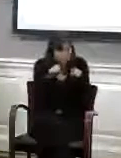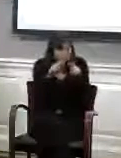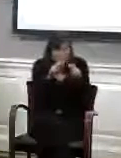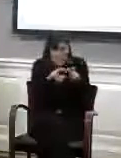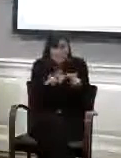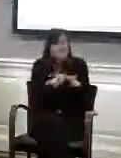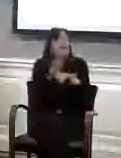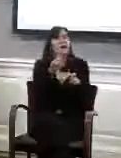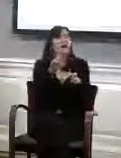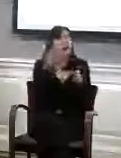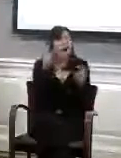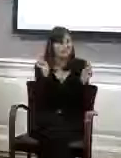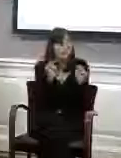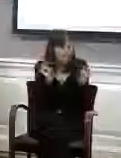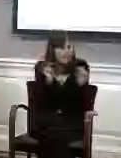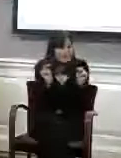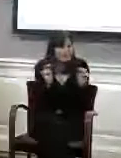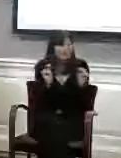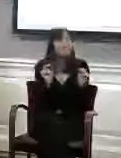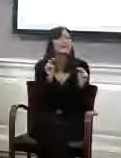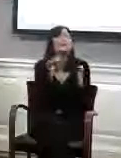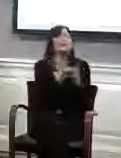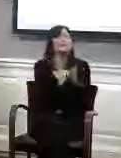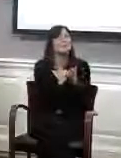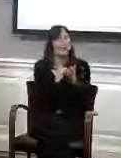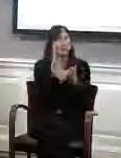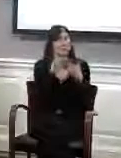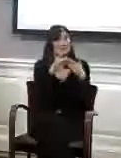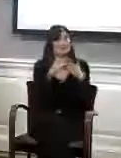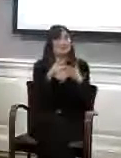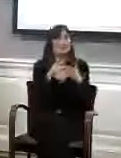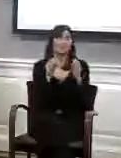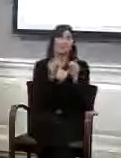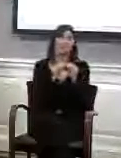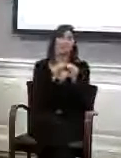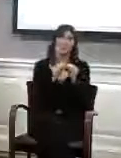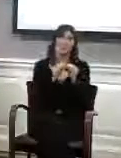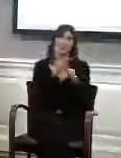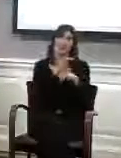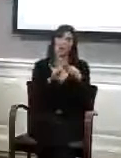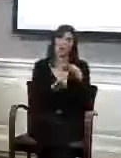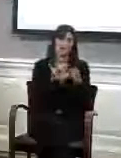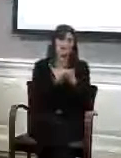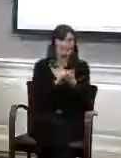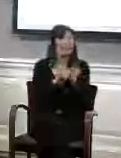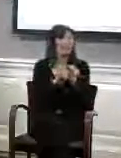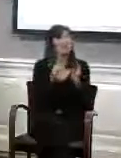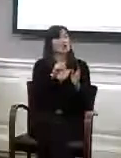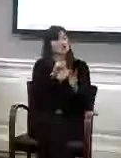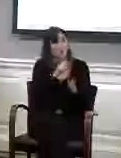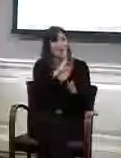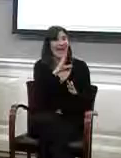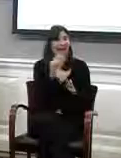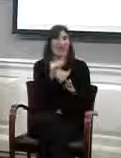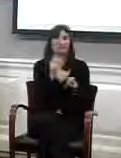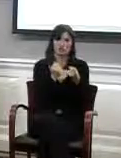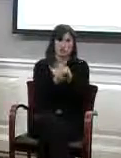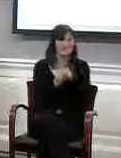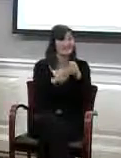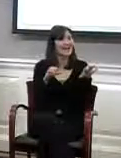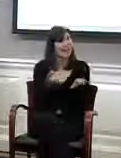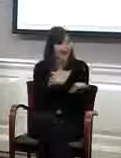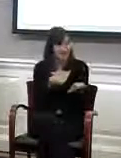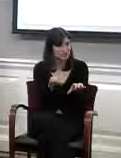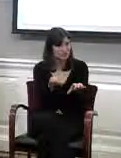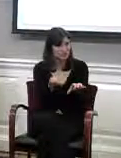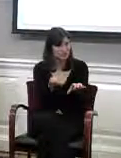opinions that will prove more true or justified to guide action. He developed the principle of perspective transformation,